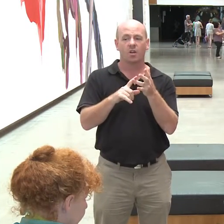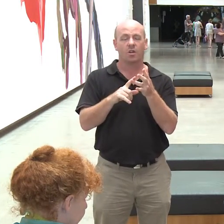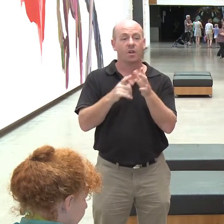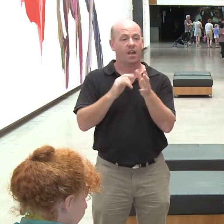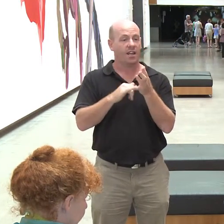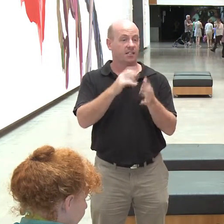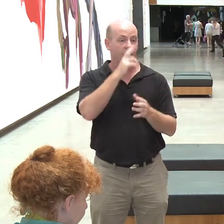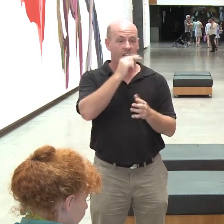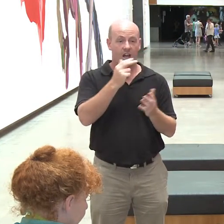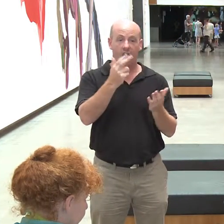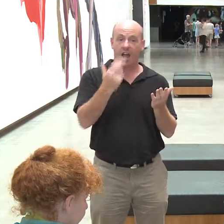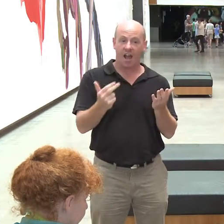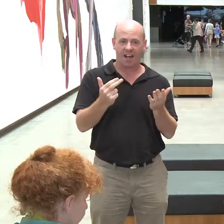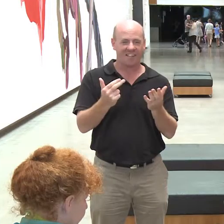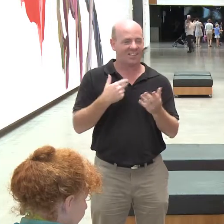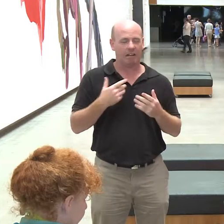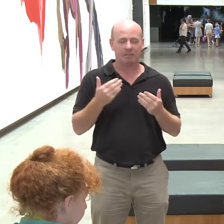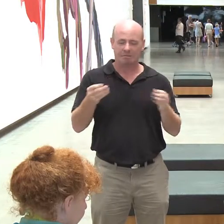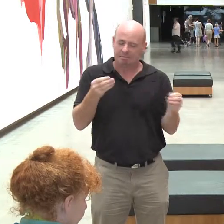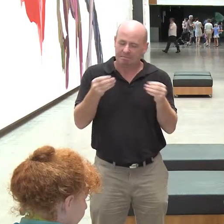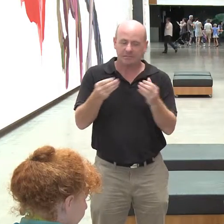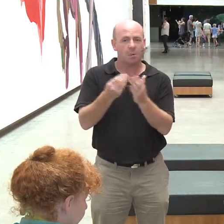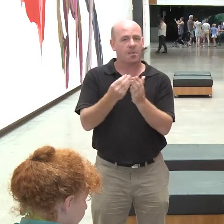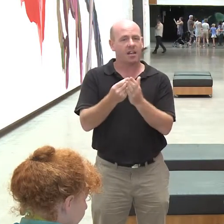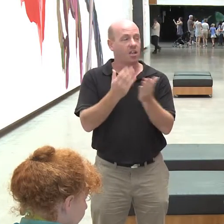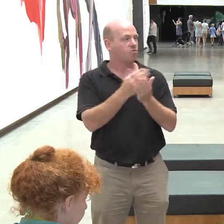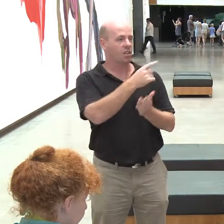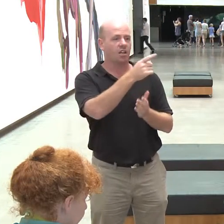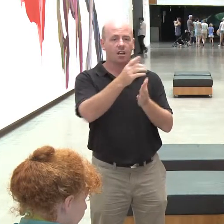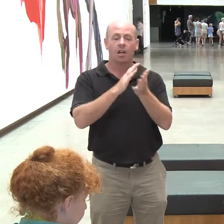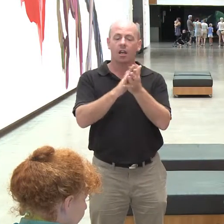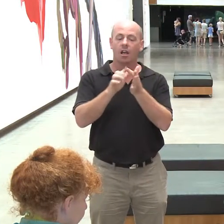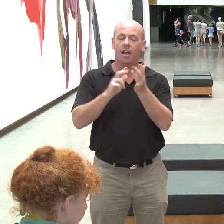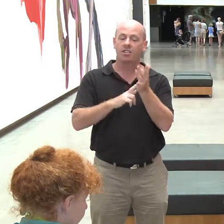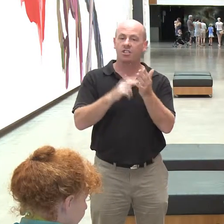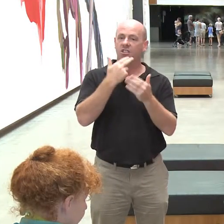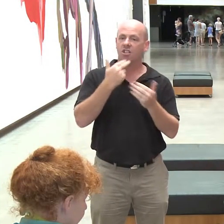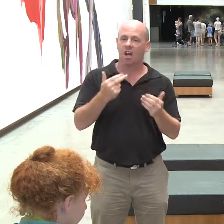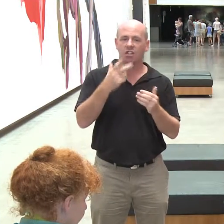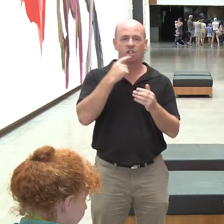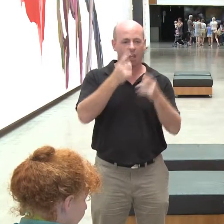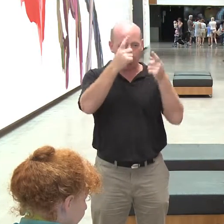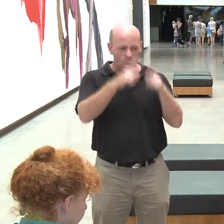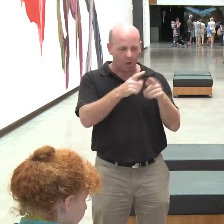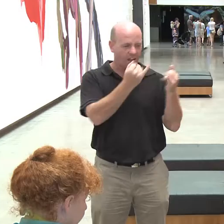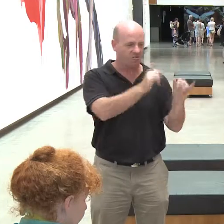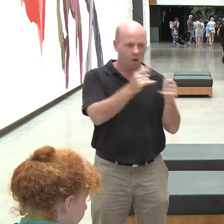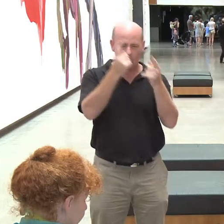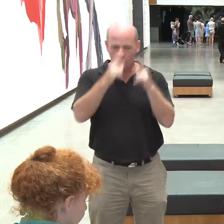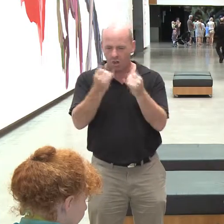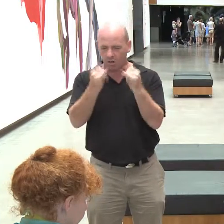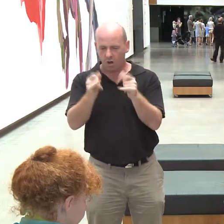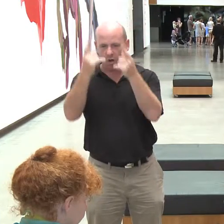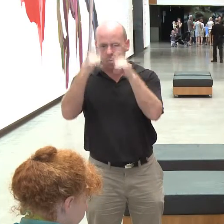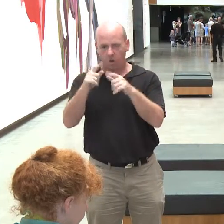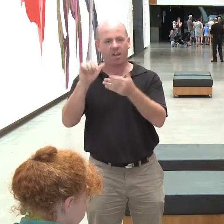So as a young artist with not a lot of money, that was actually a really nice way to work, where you could actually work through a number of ideas and not have to